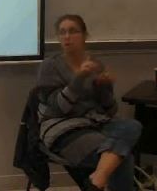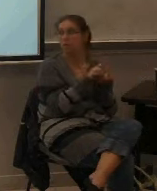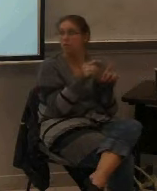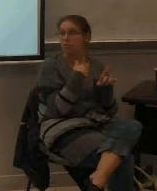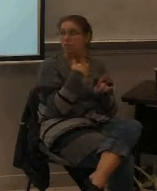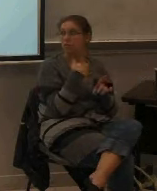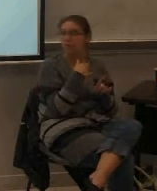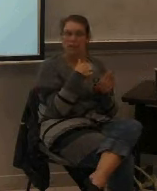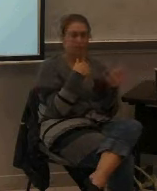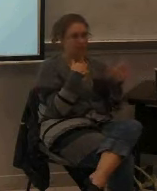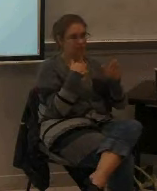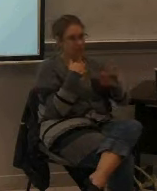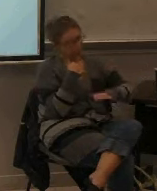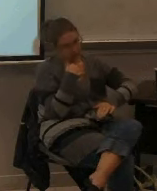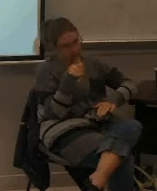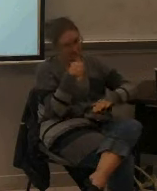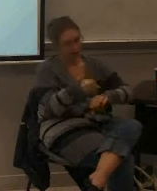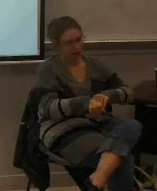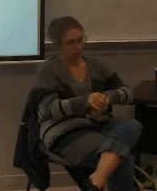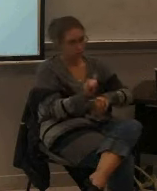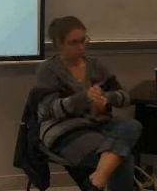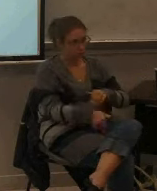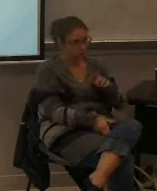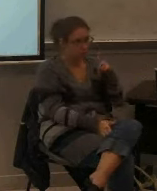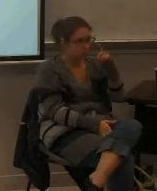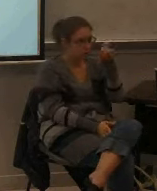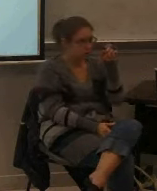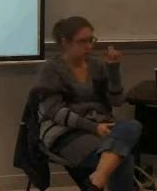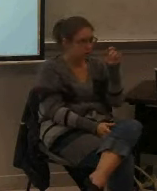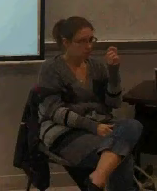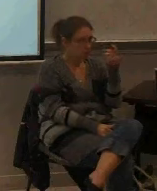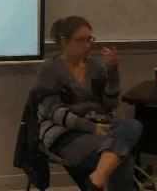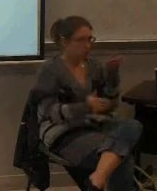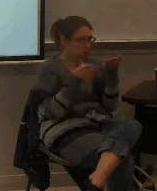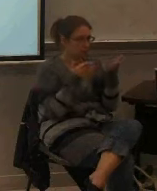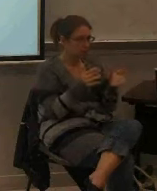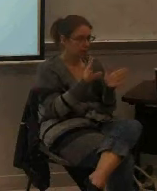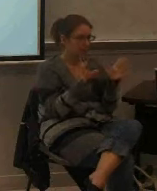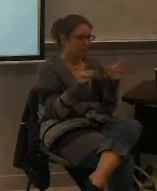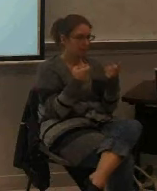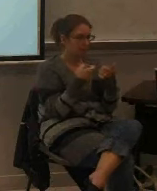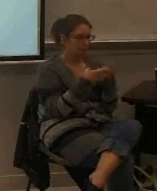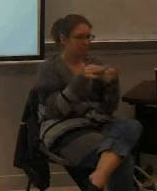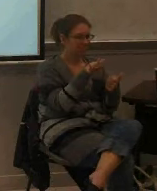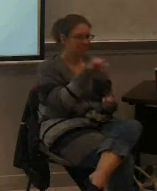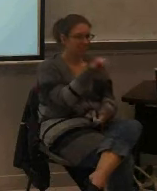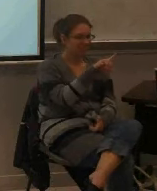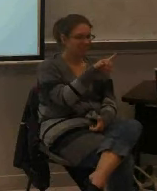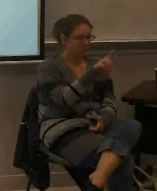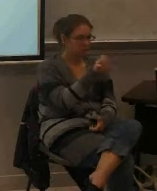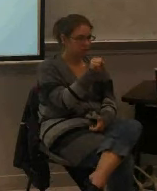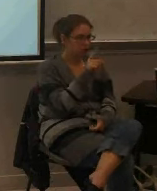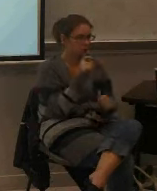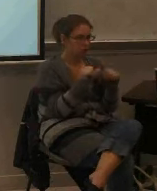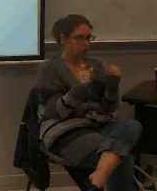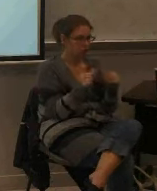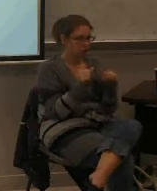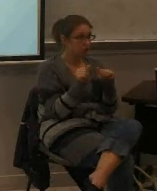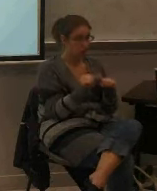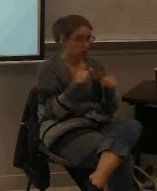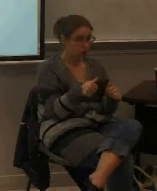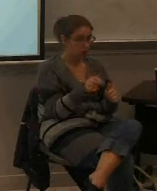a little inclination downwards because of the way the magnetic fields are shaped. So if the bacteria can follow that